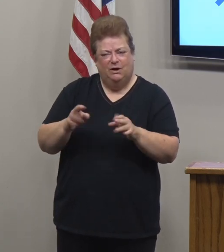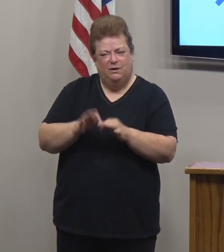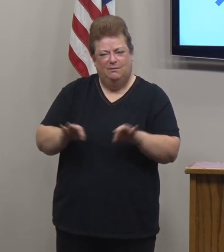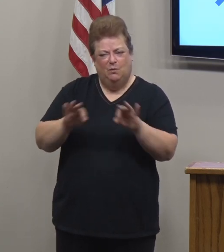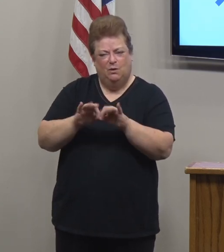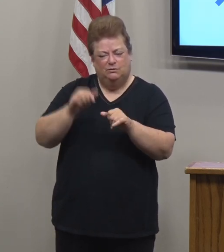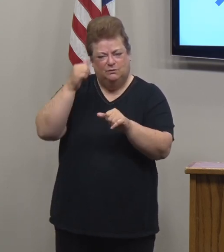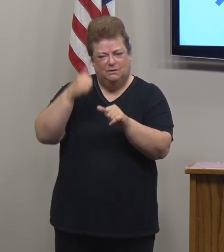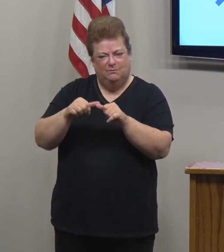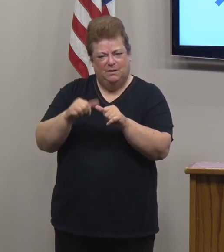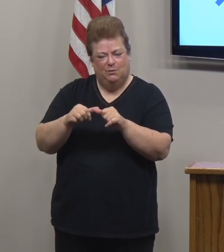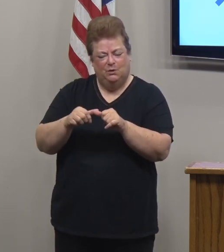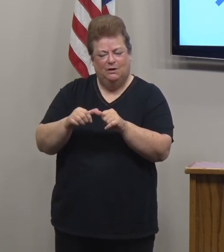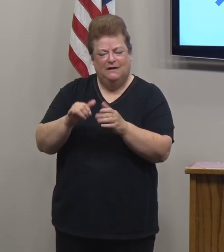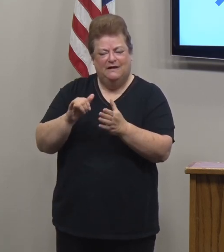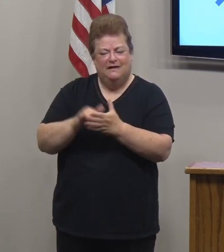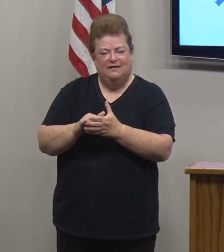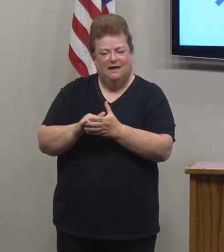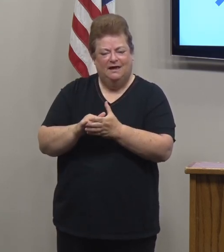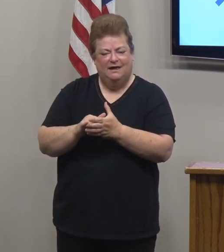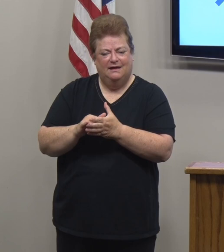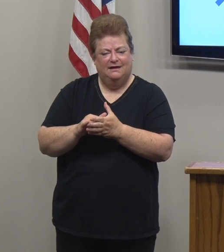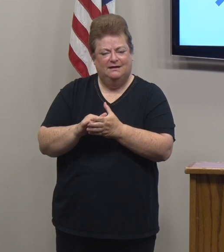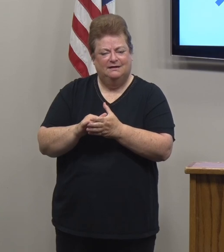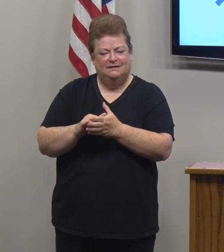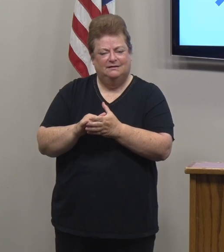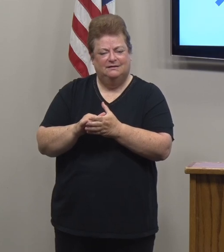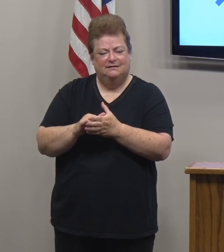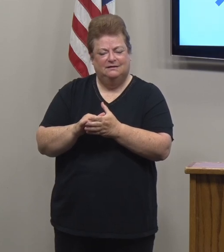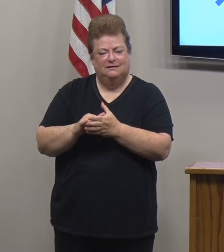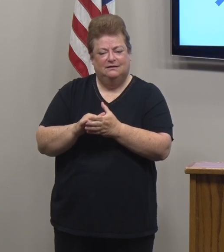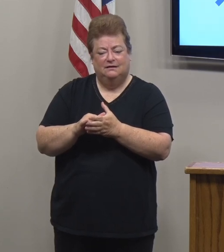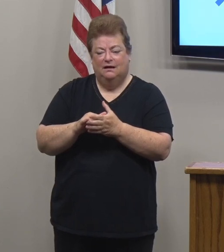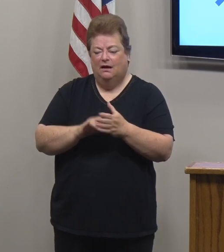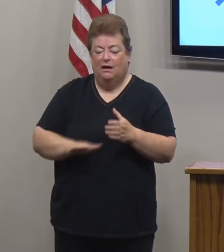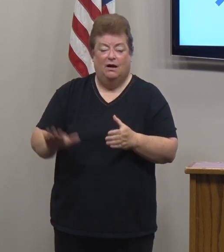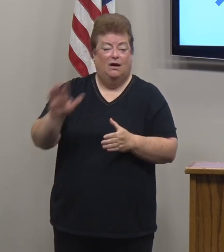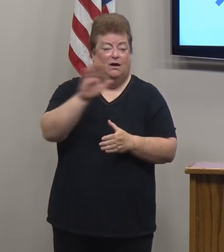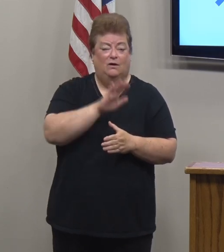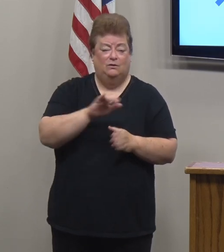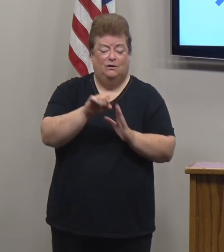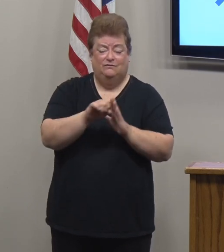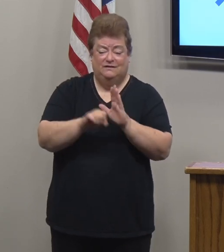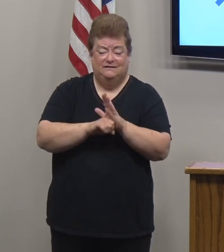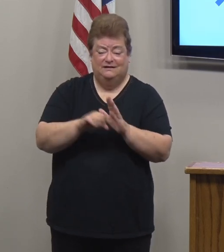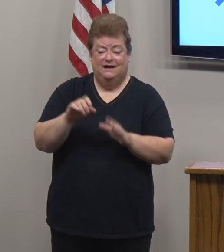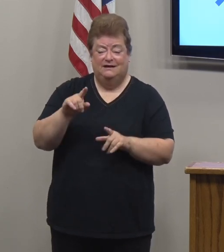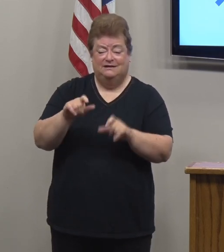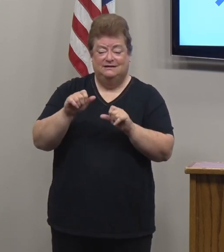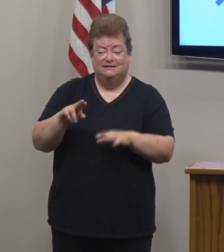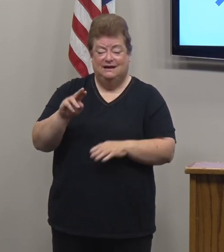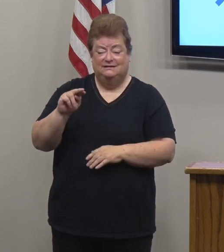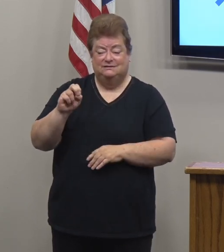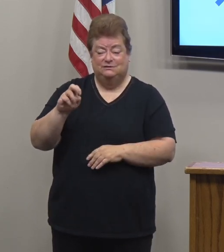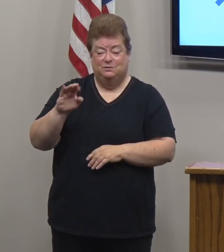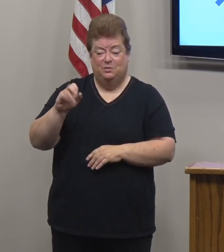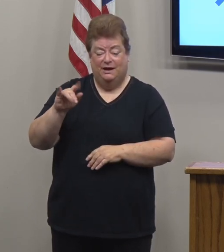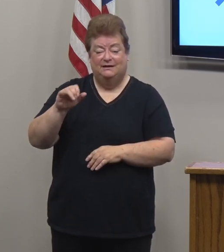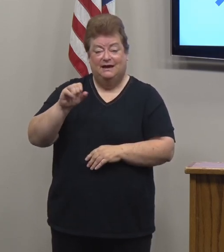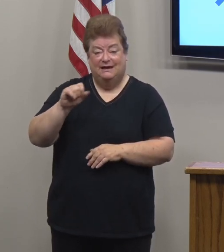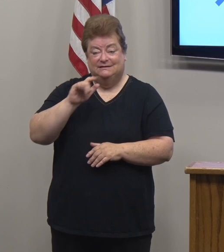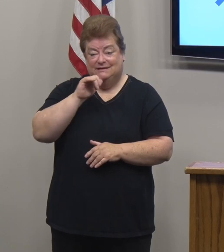remember, too, that we, all across the state, Test Nebraska is the primary